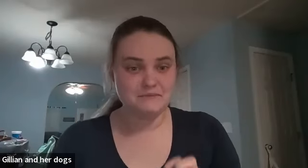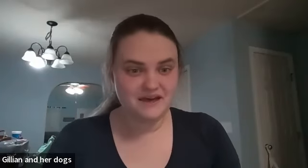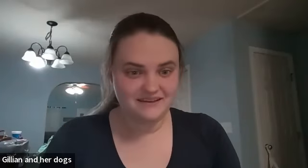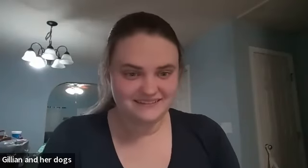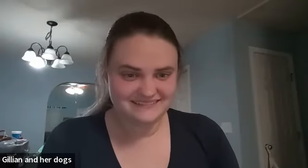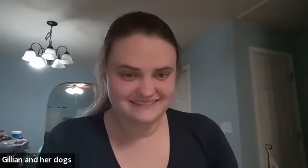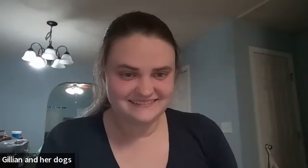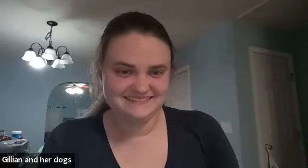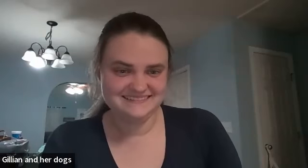Emma.